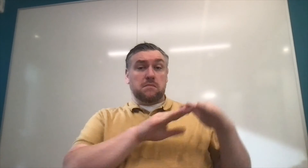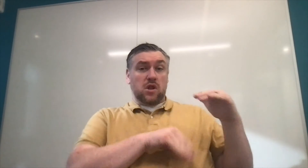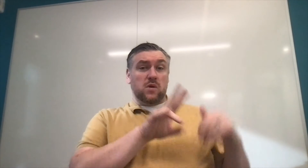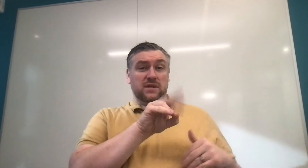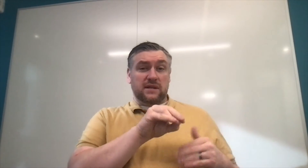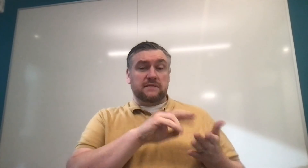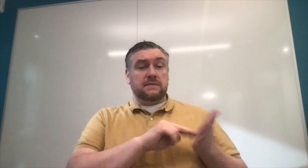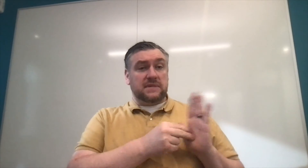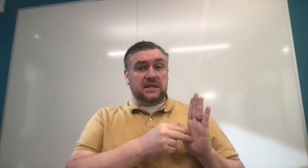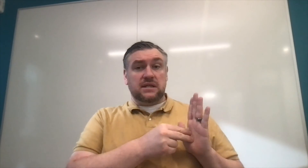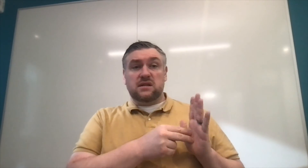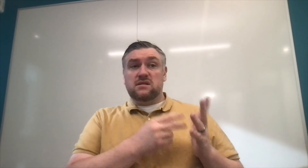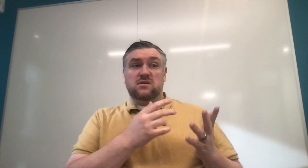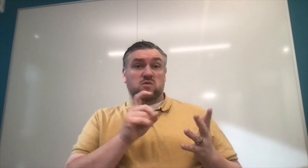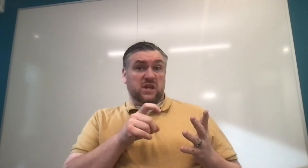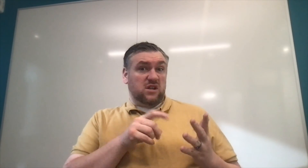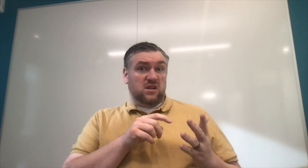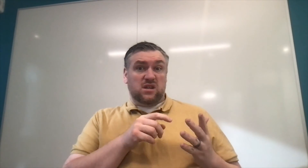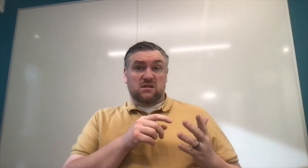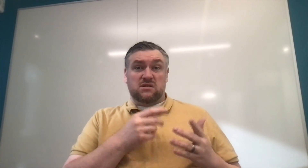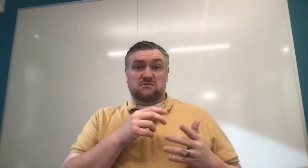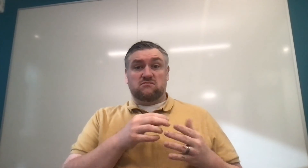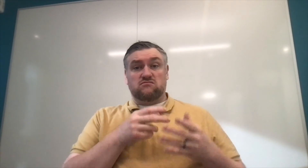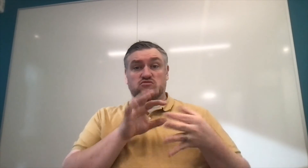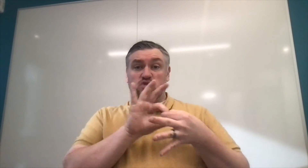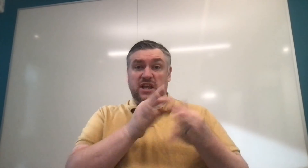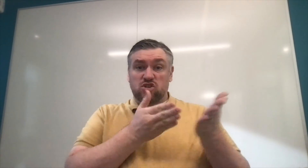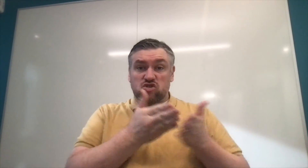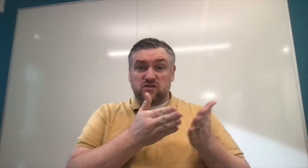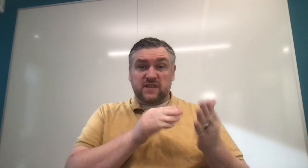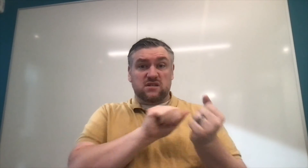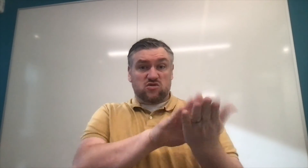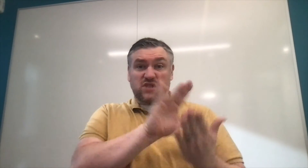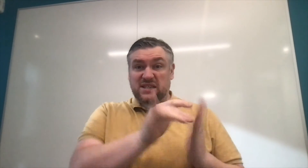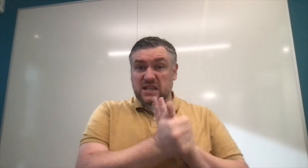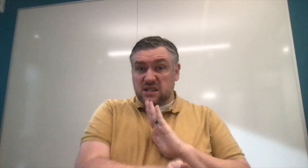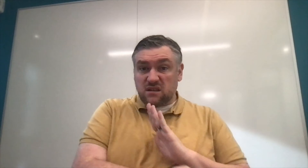something. Below 70 could mean we need related